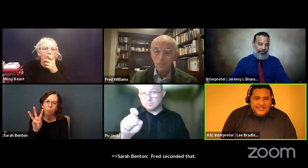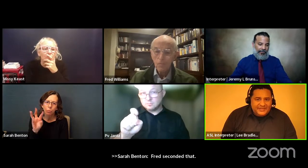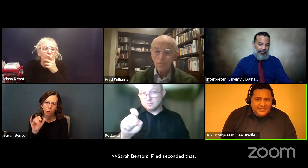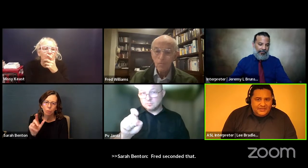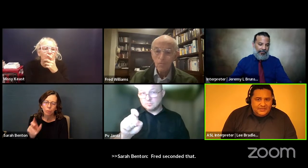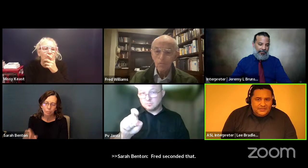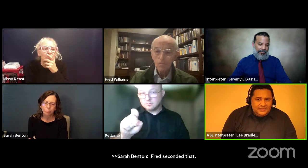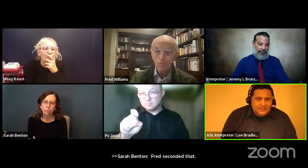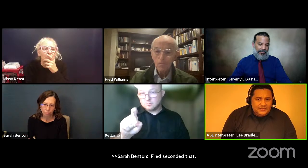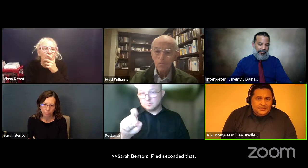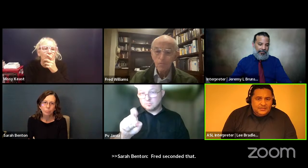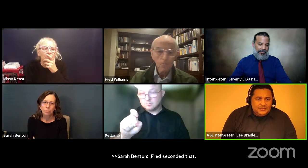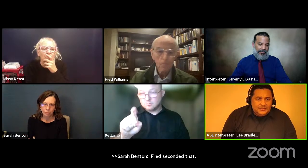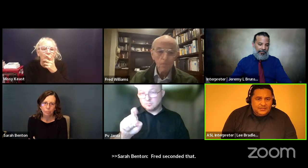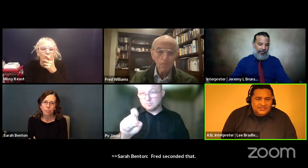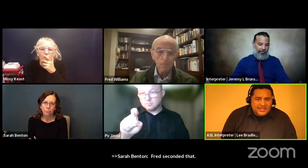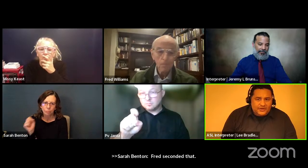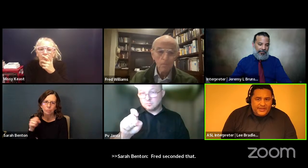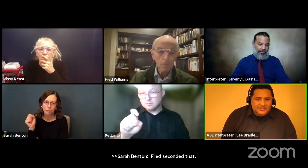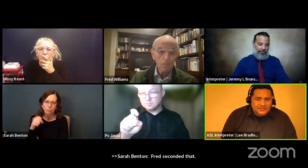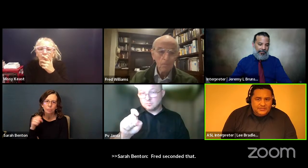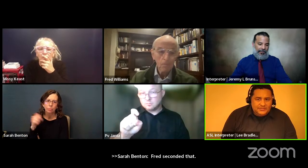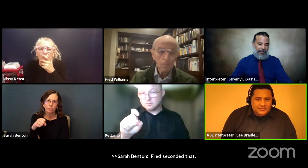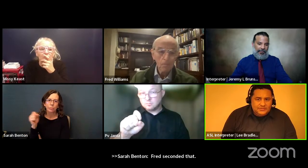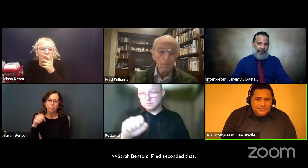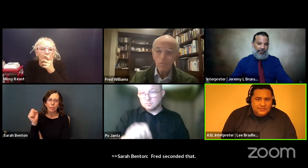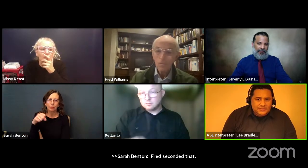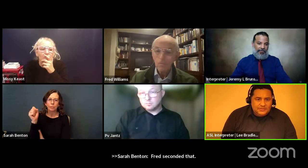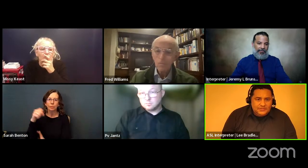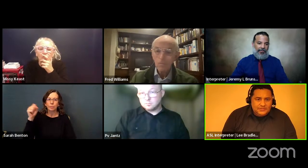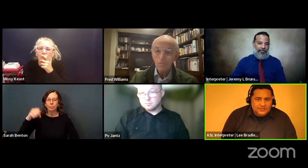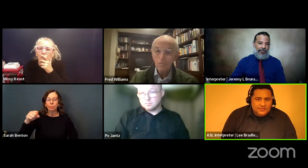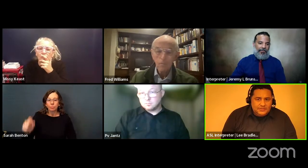Williams seconded. Is that correct?